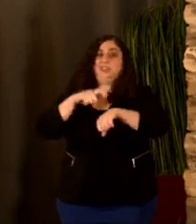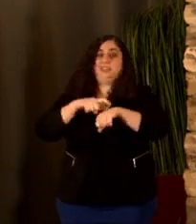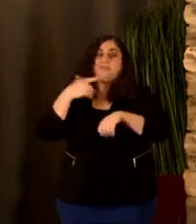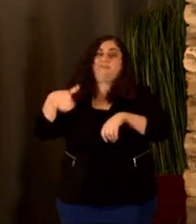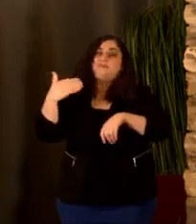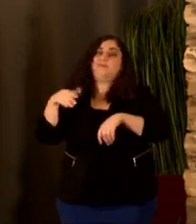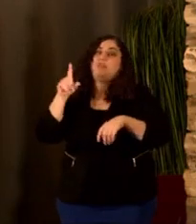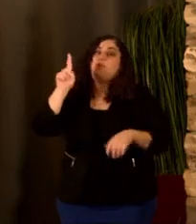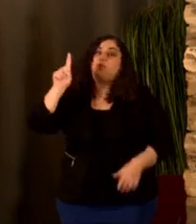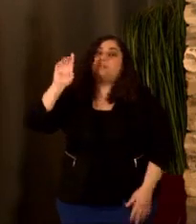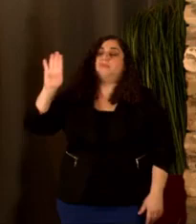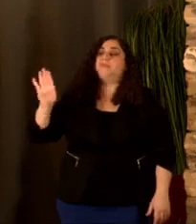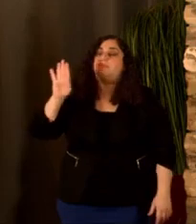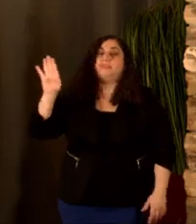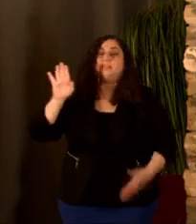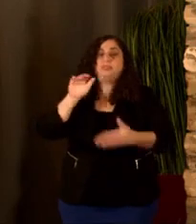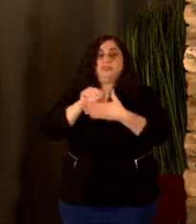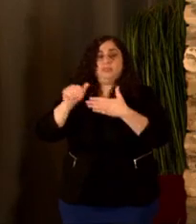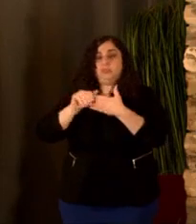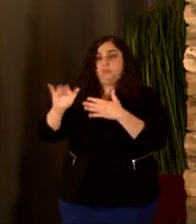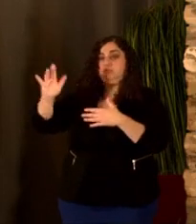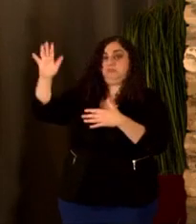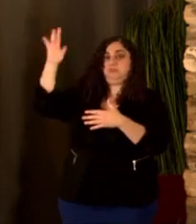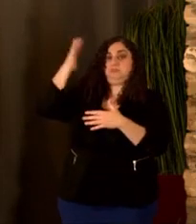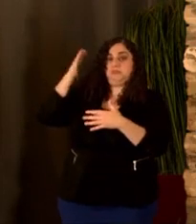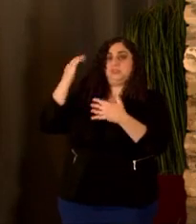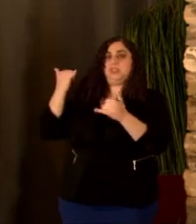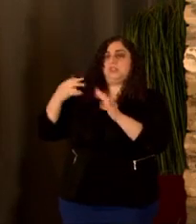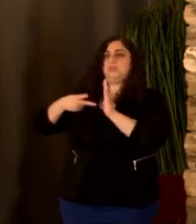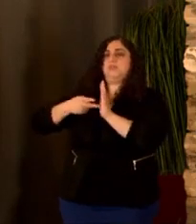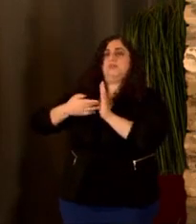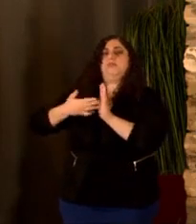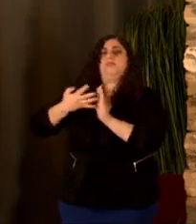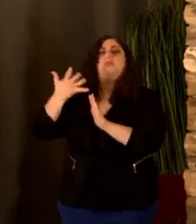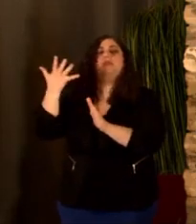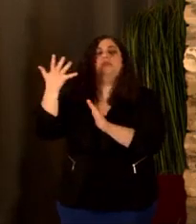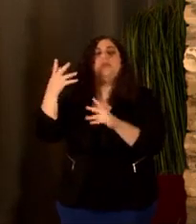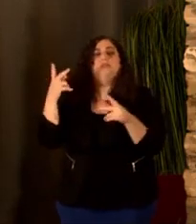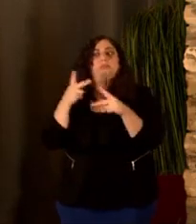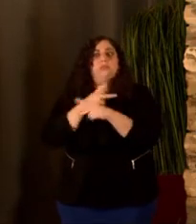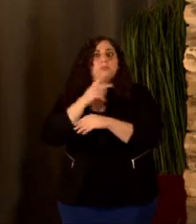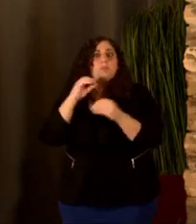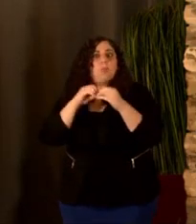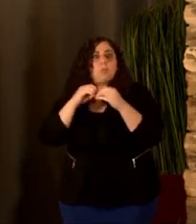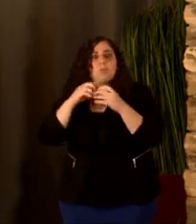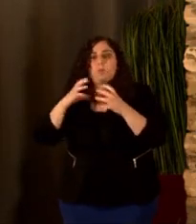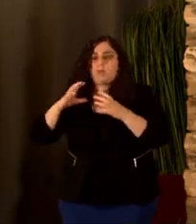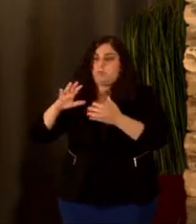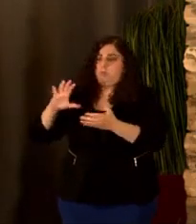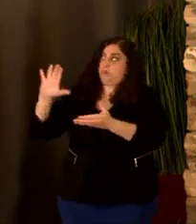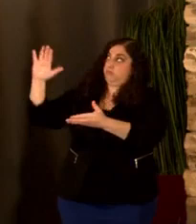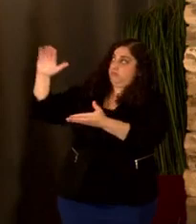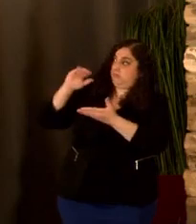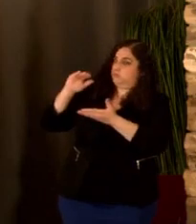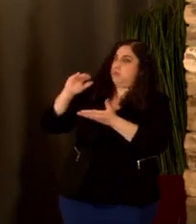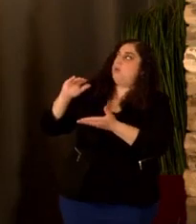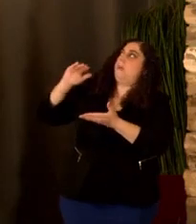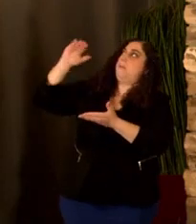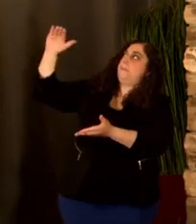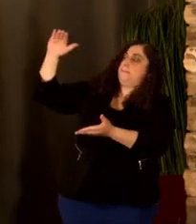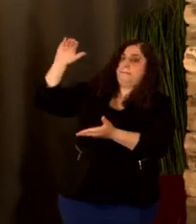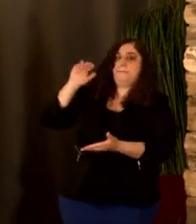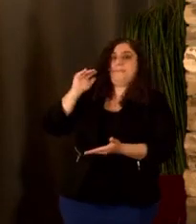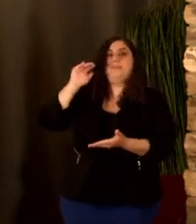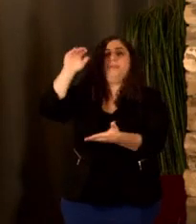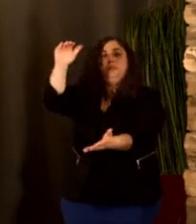past, multiple 10+ increase in investments over the next 2 years. We